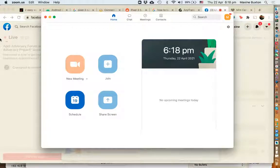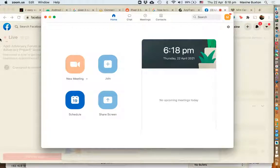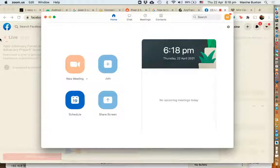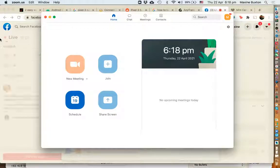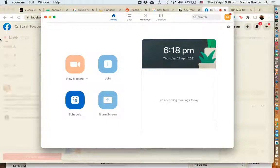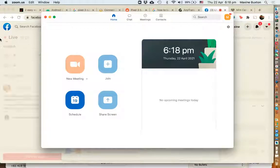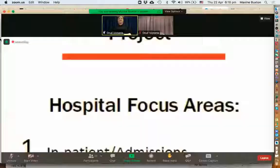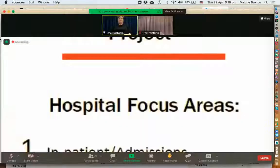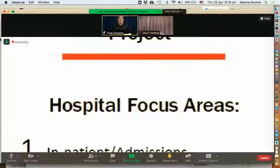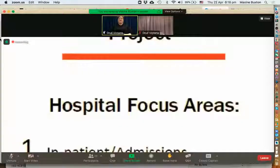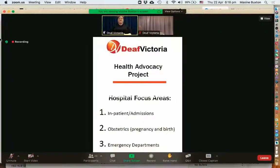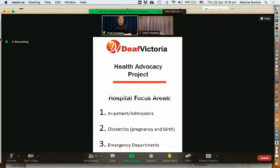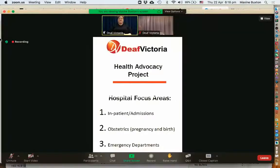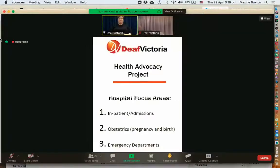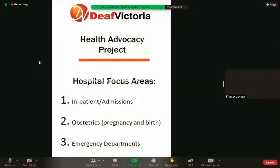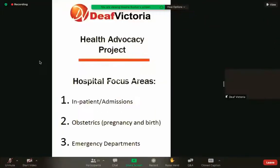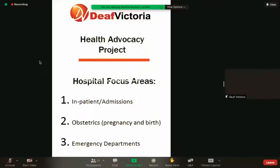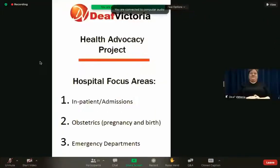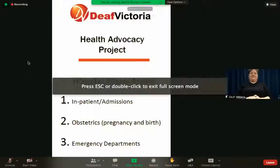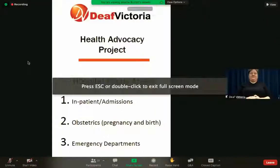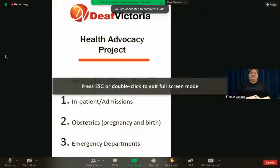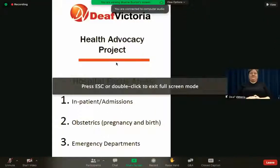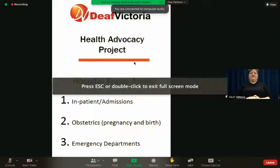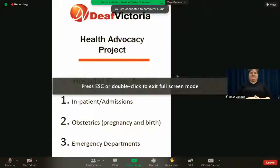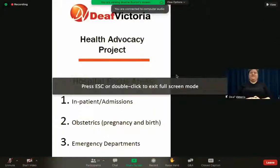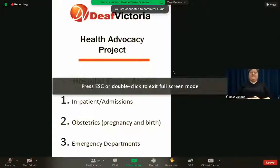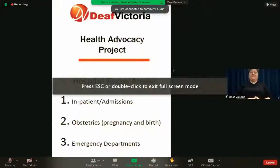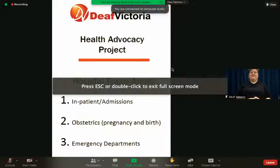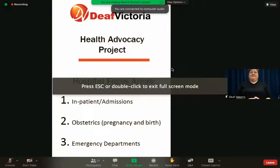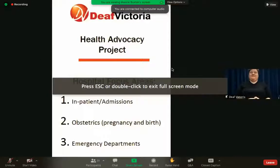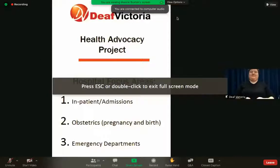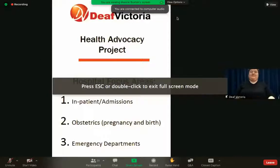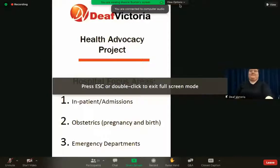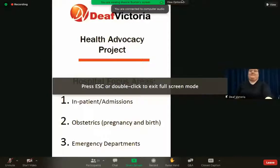I think we should have this resolved in 1 or 2 minutes.